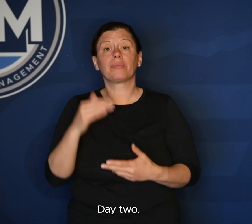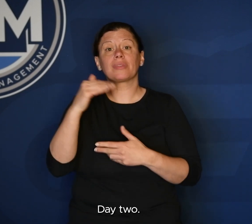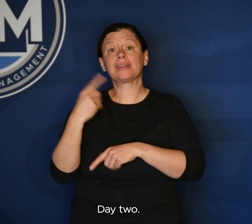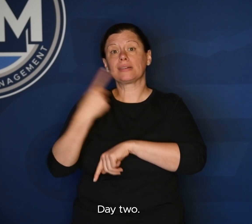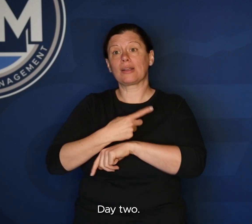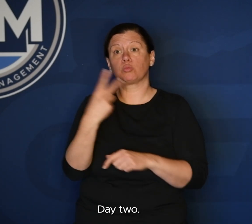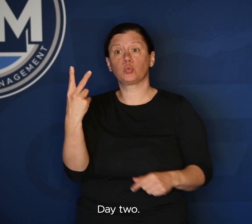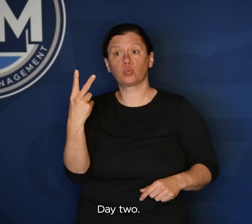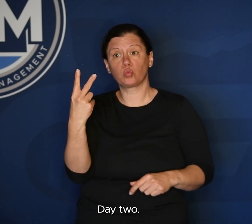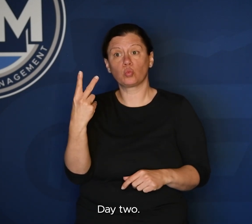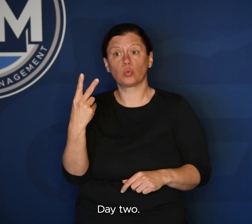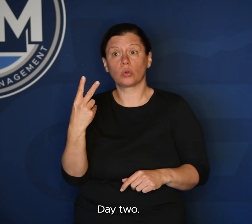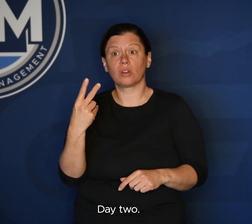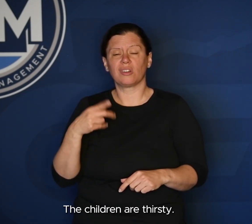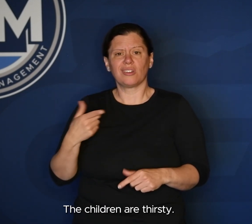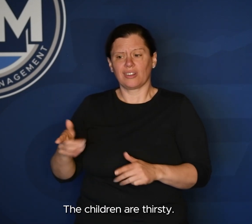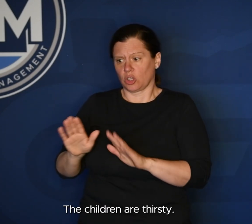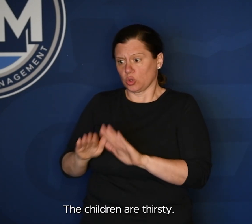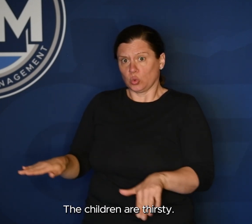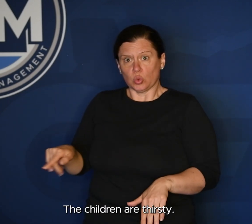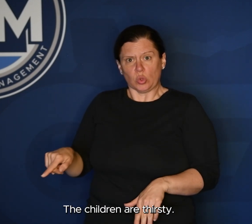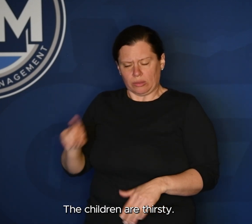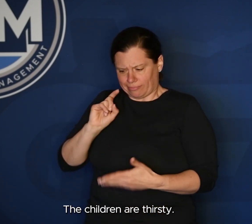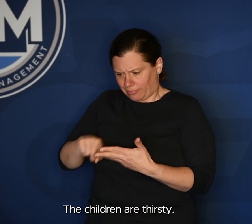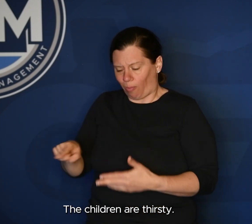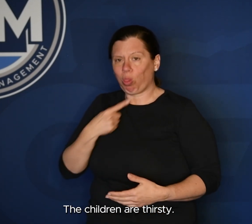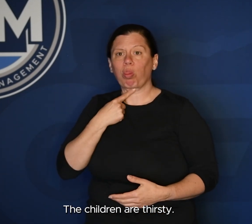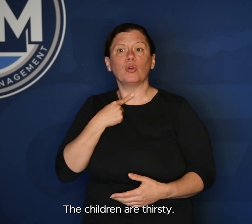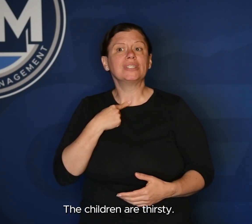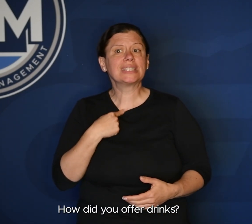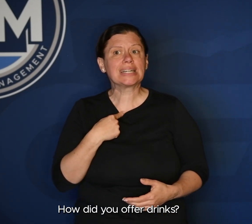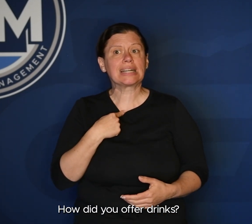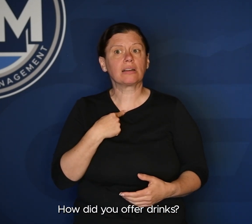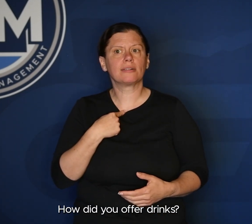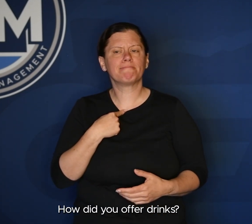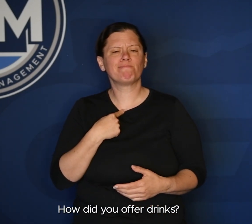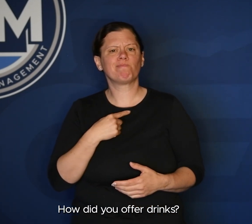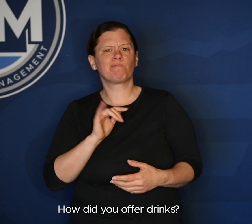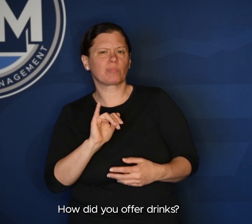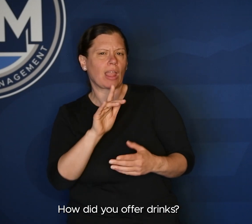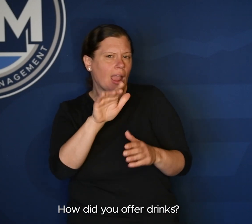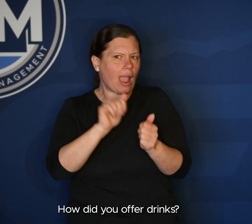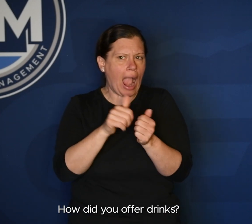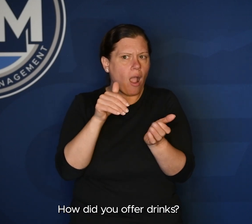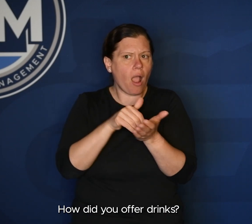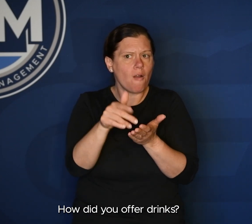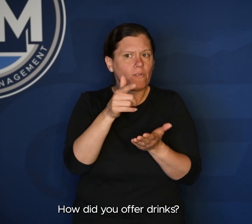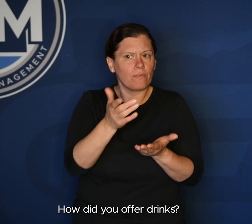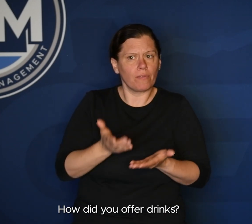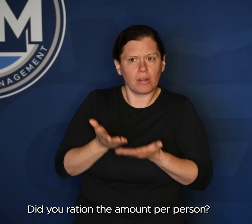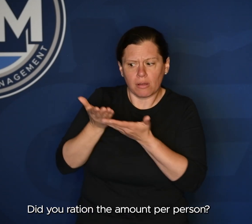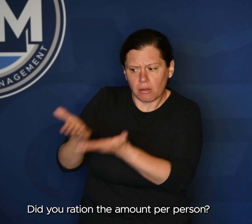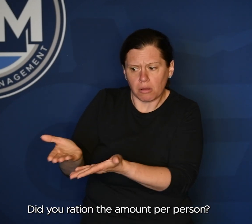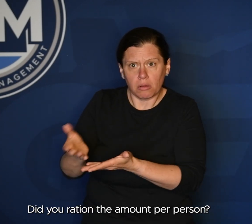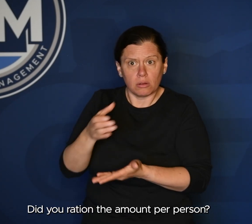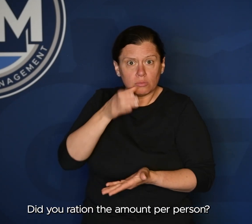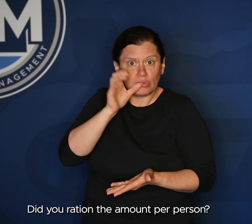Day 2. The children are thirsty. How did you offer drinks? Did you ration the amount